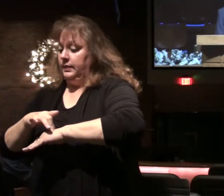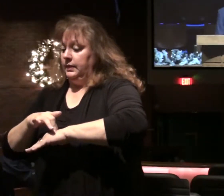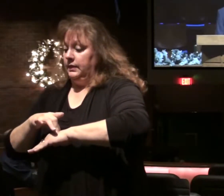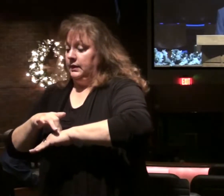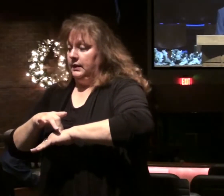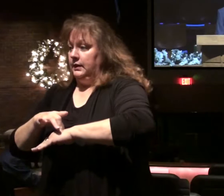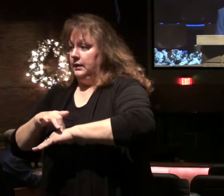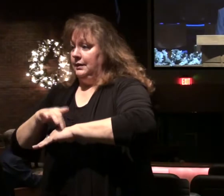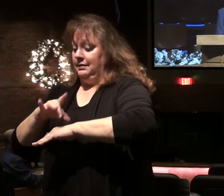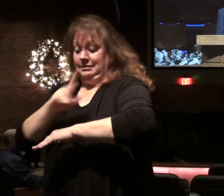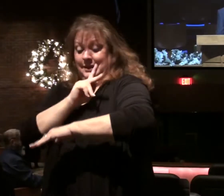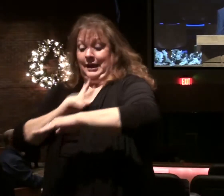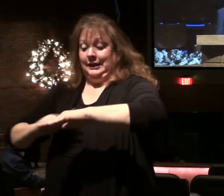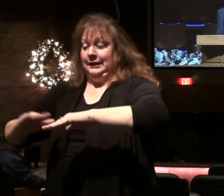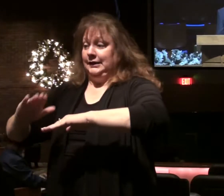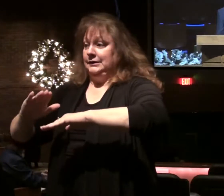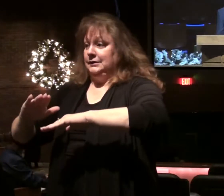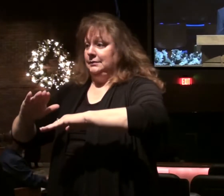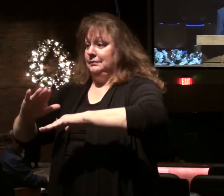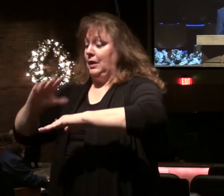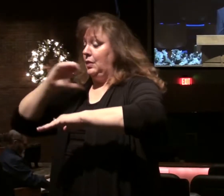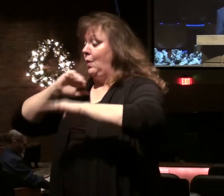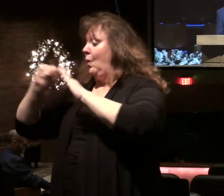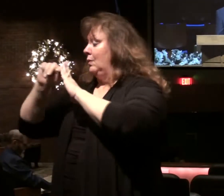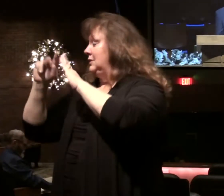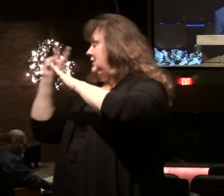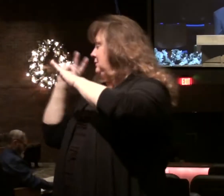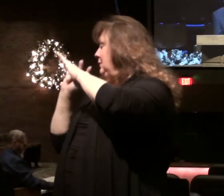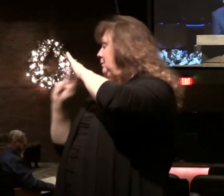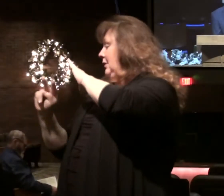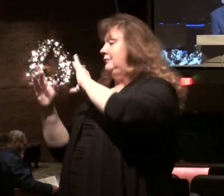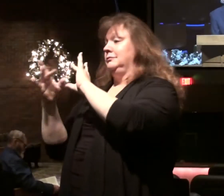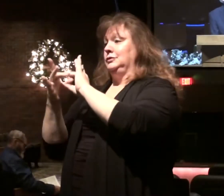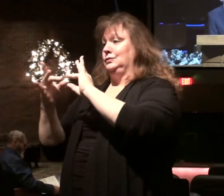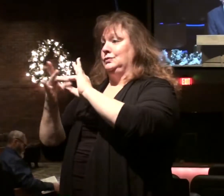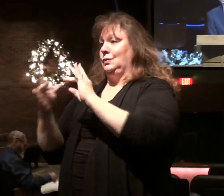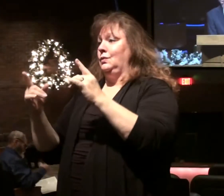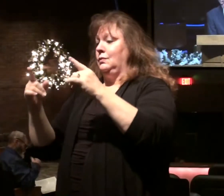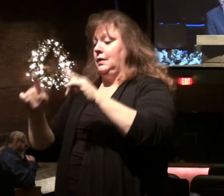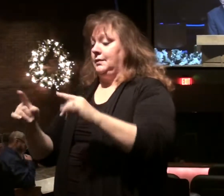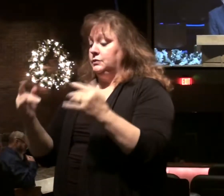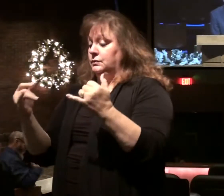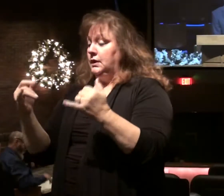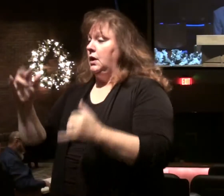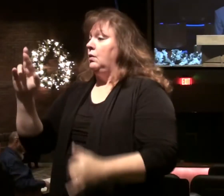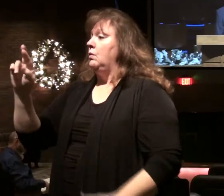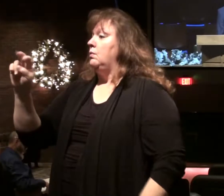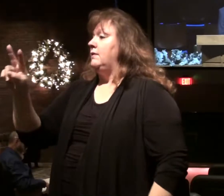prophesied through Old Testament prophets. We're in chapter 12 of Revelation.